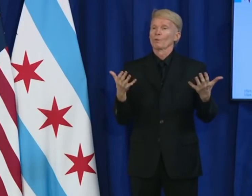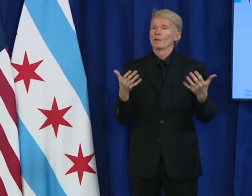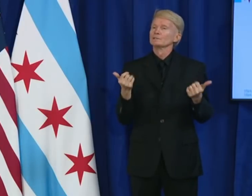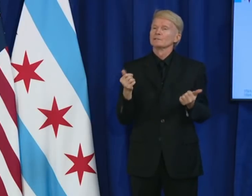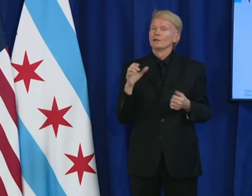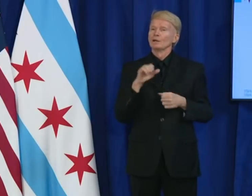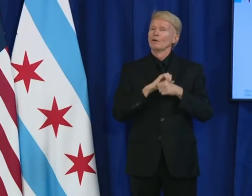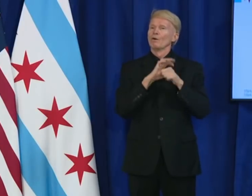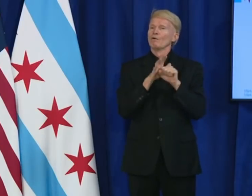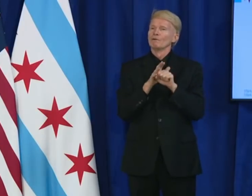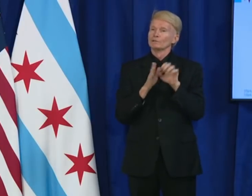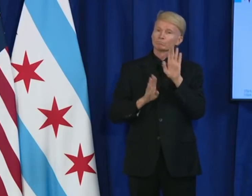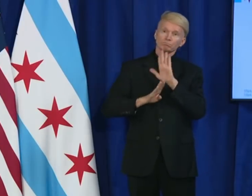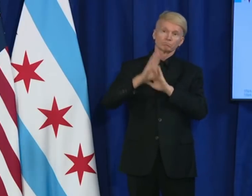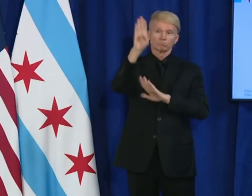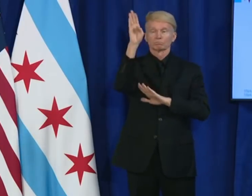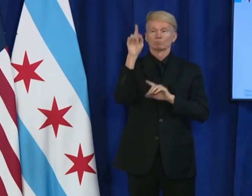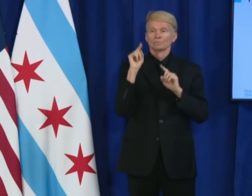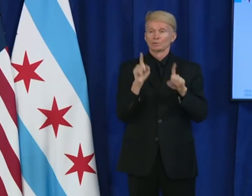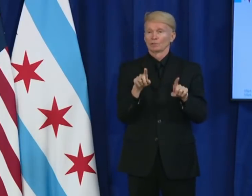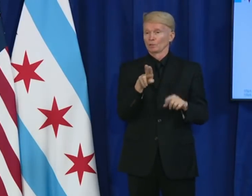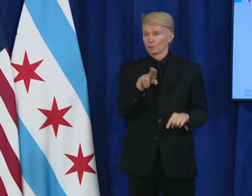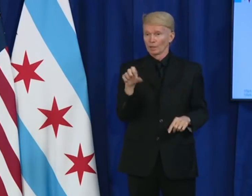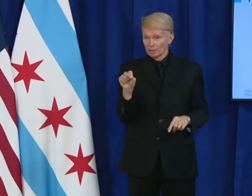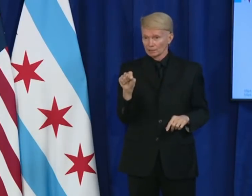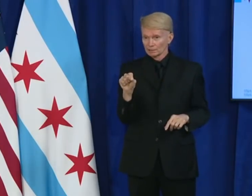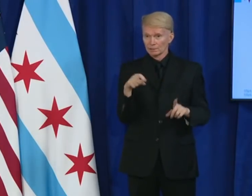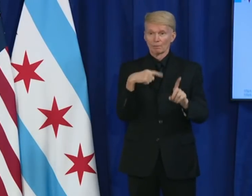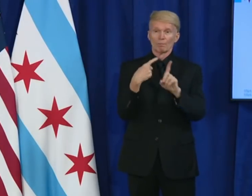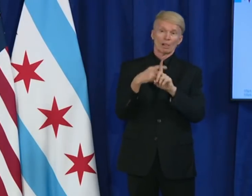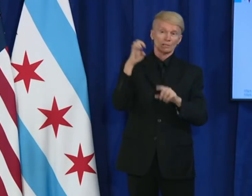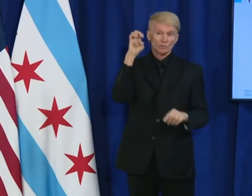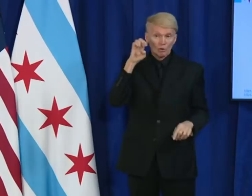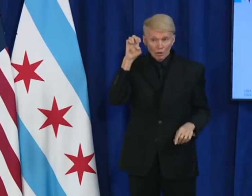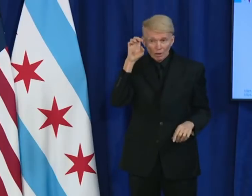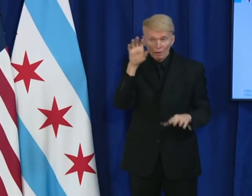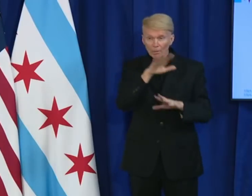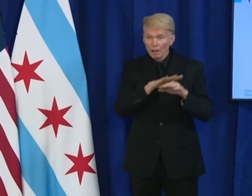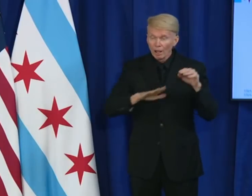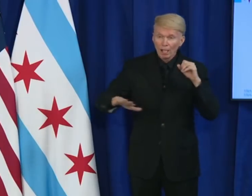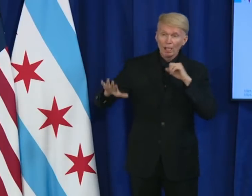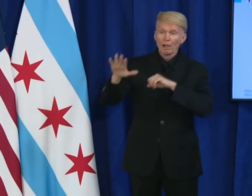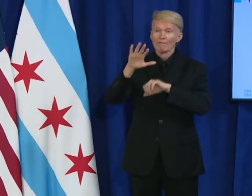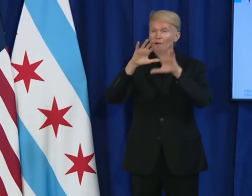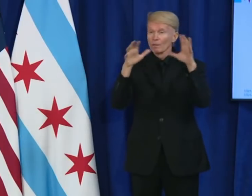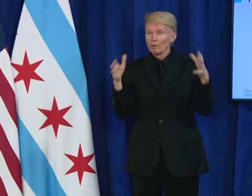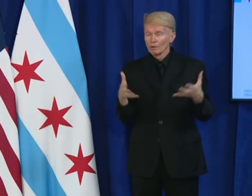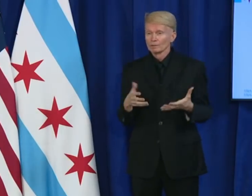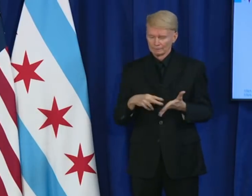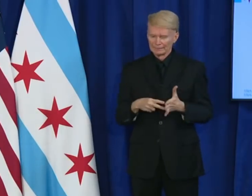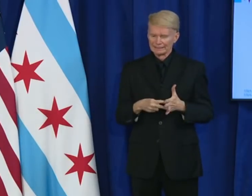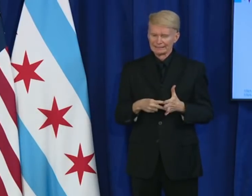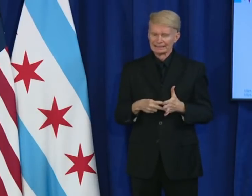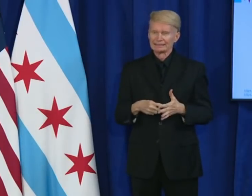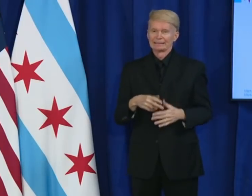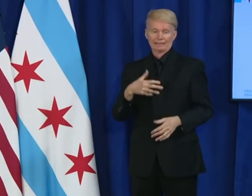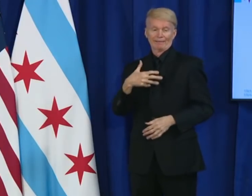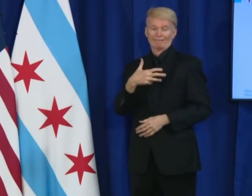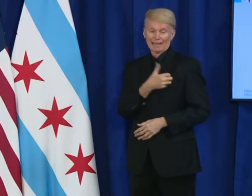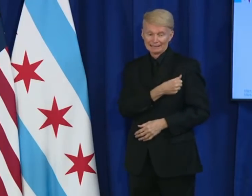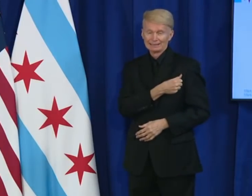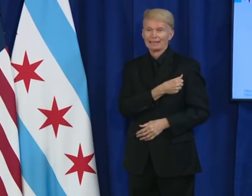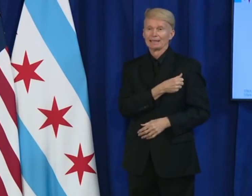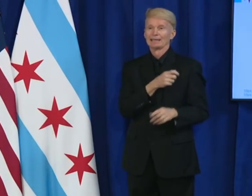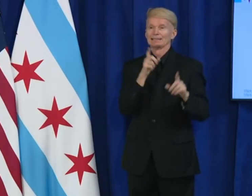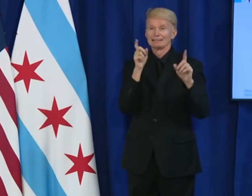way COVID is surging in the United States, in Europe, and around the world is it's actually made these vaccine